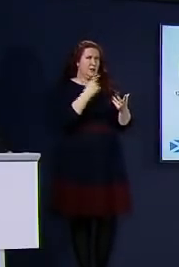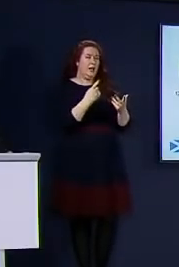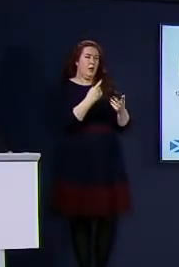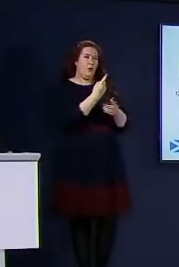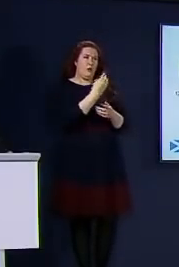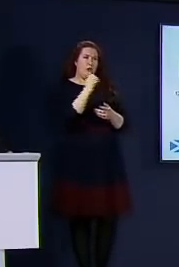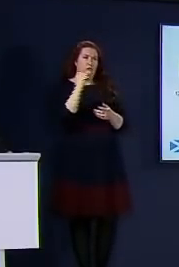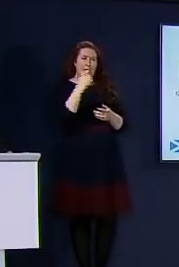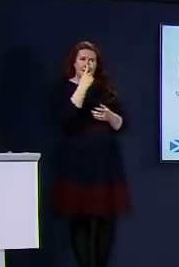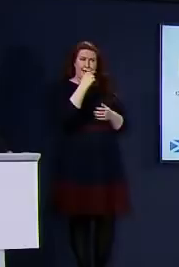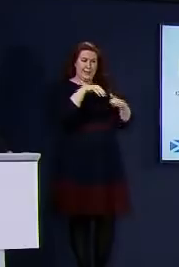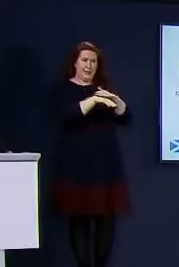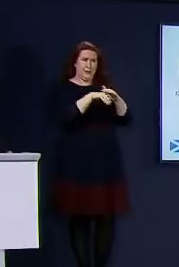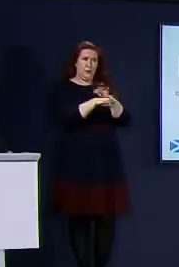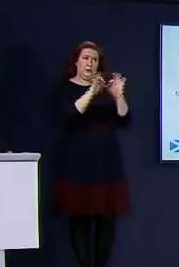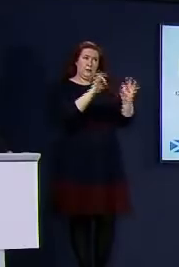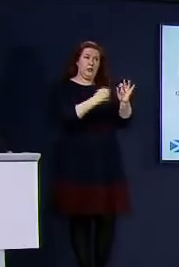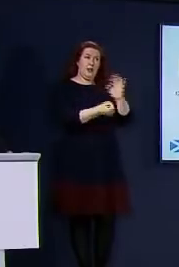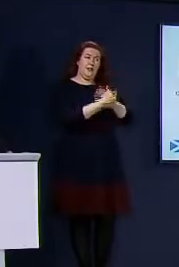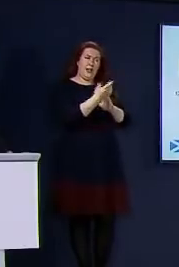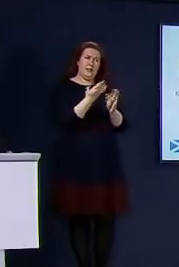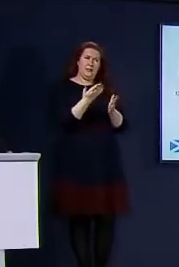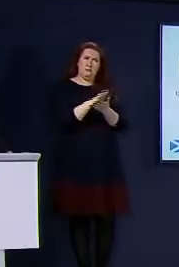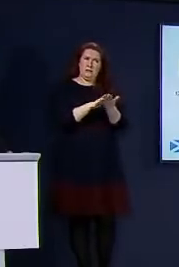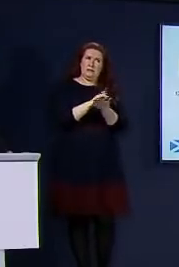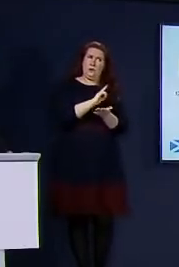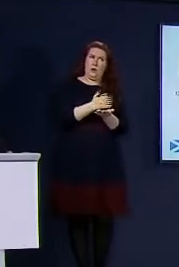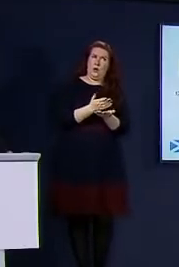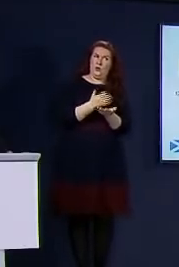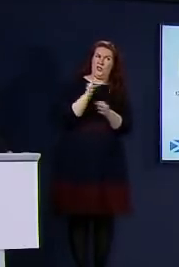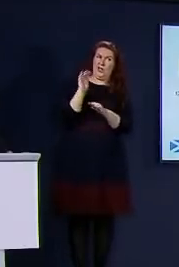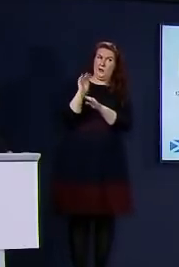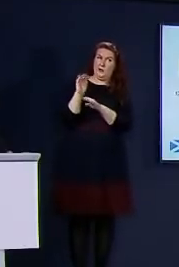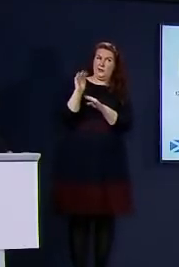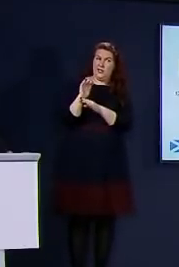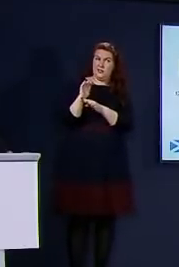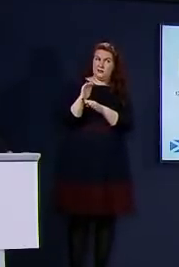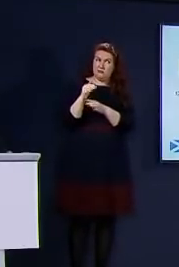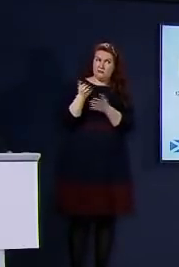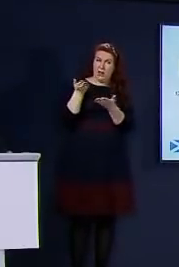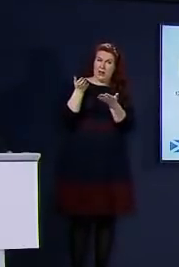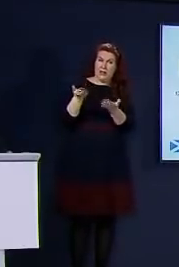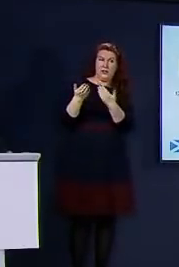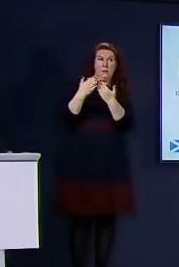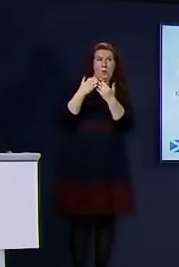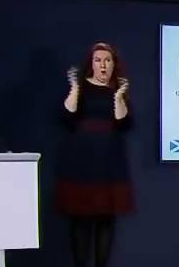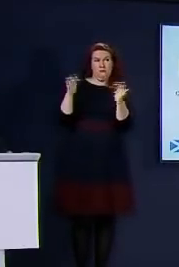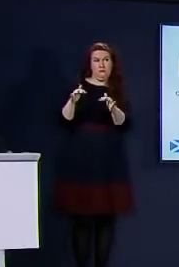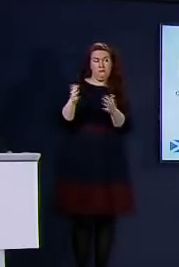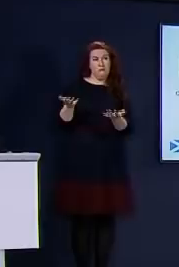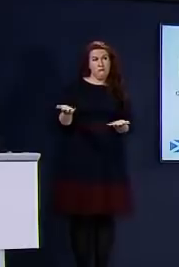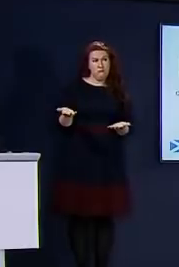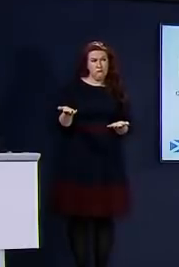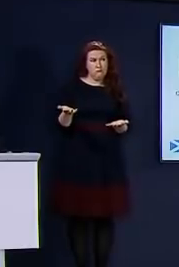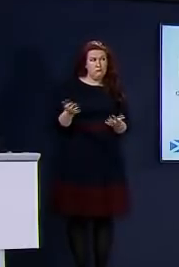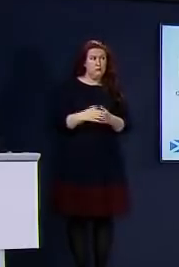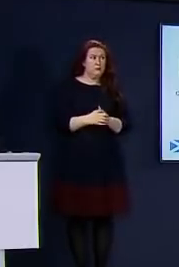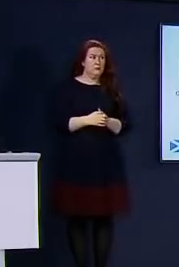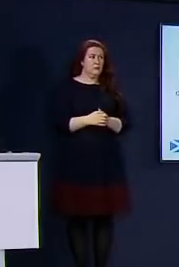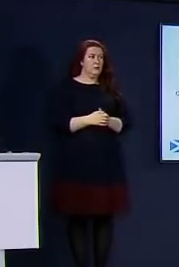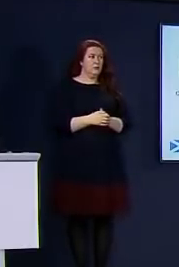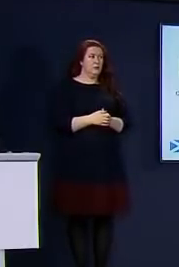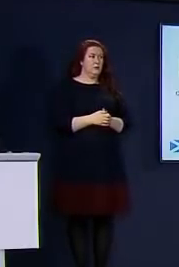up indoors at special events? Would it not make sense for more people to be allowed to meet up outdoors? And just as